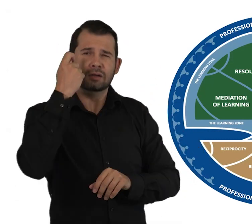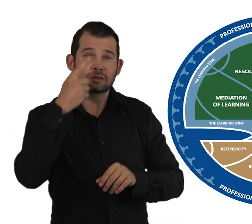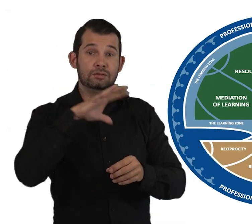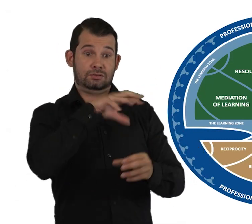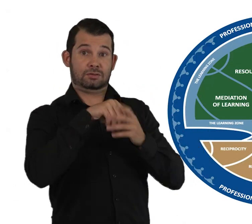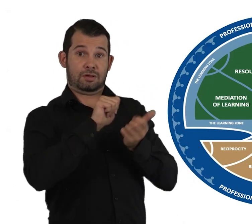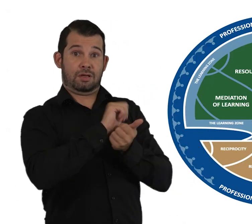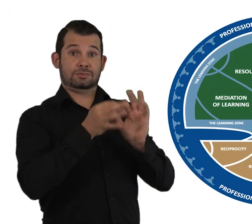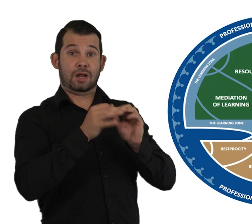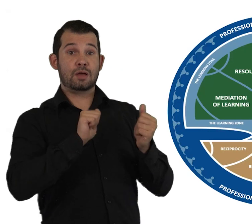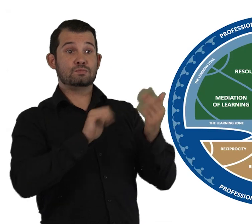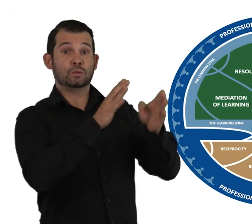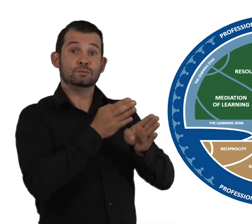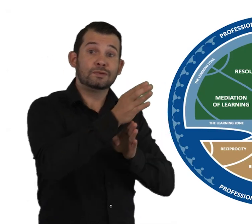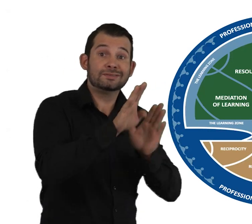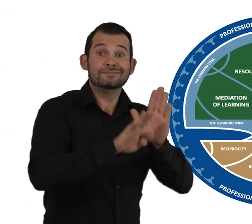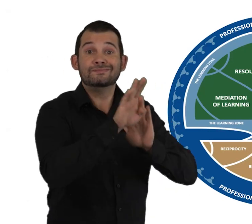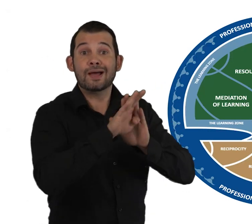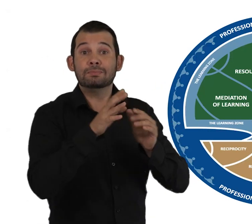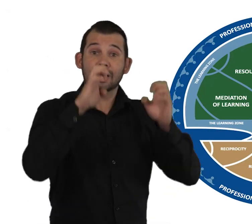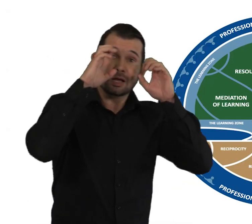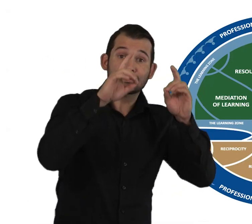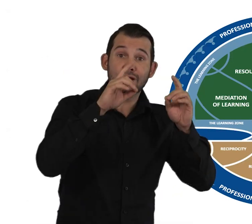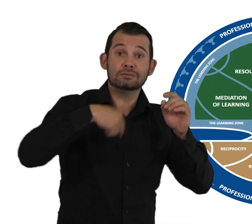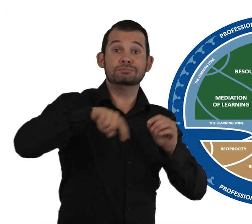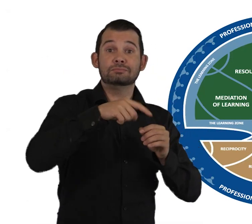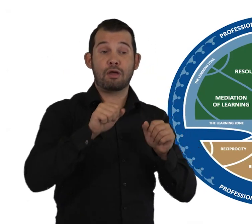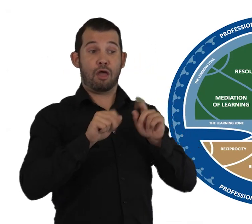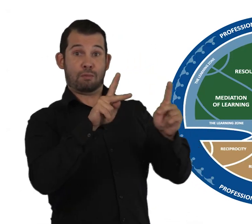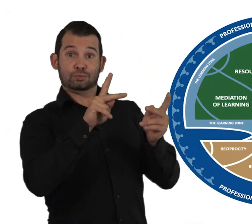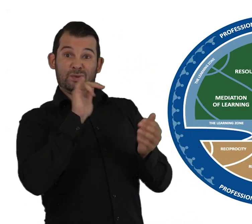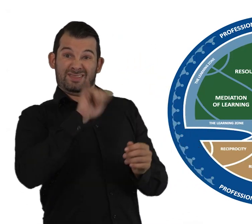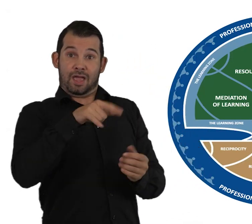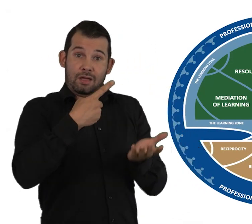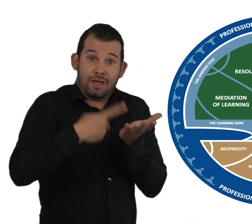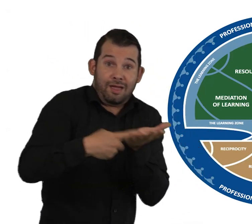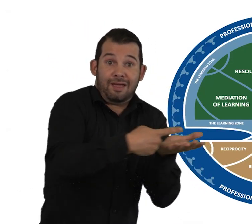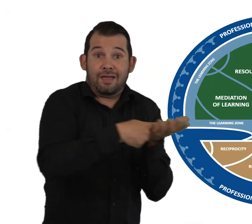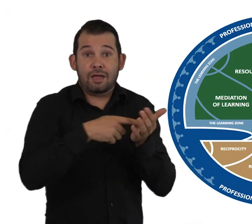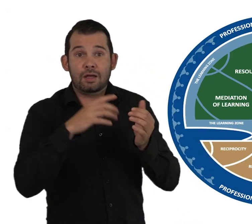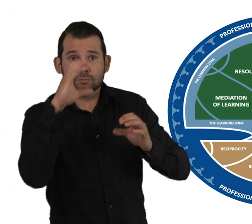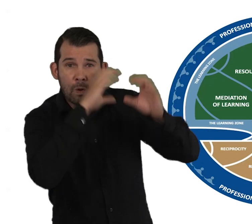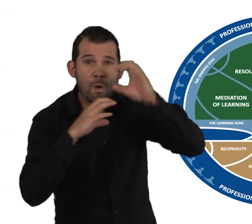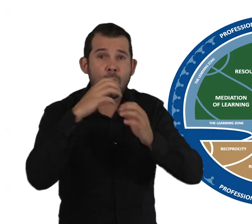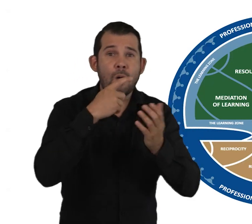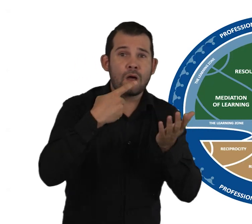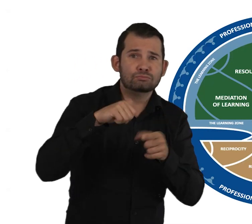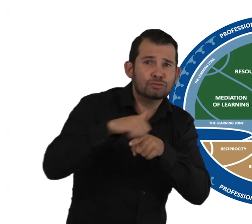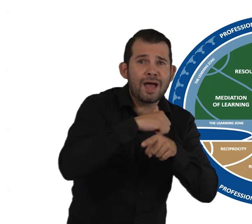the Assign approach to professional development and education, the opportunity to discuss, explore, and practice is known